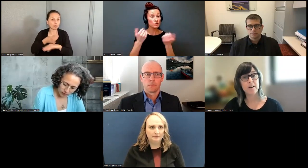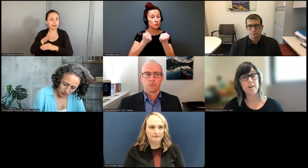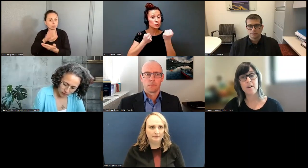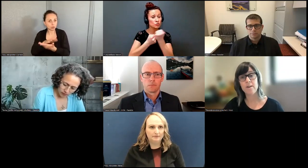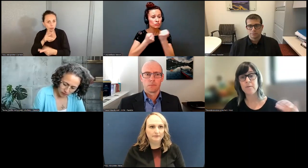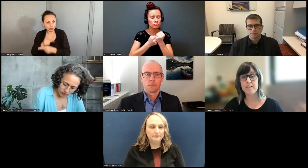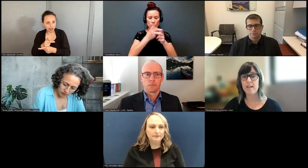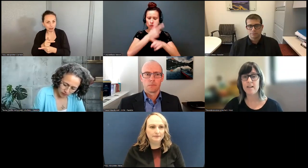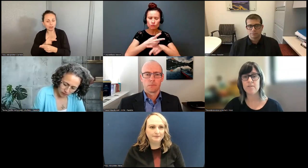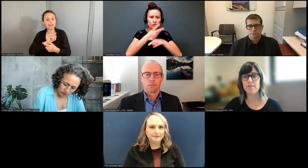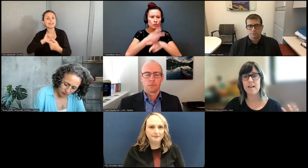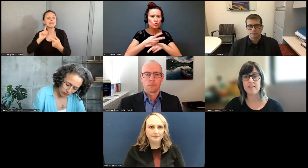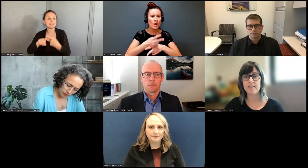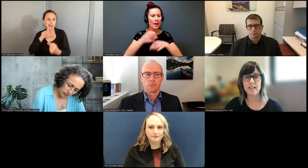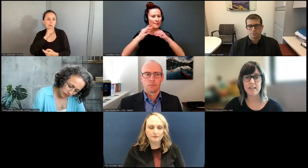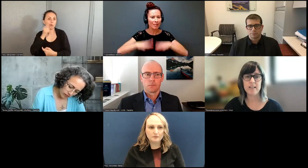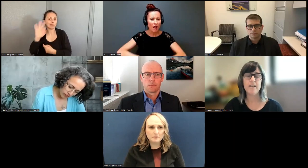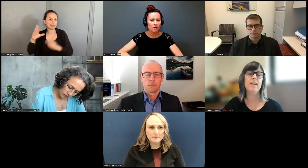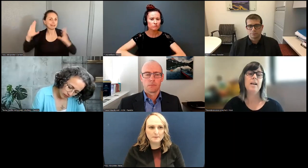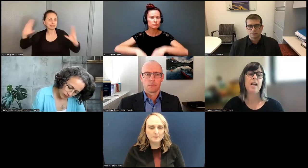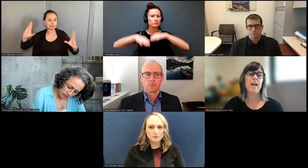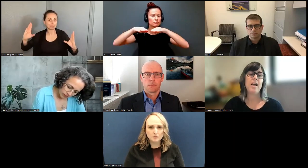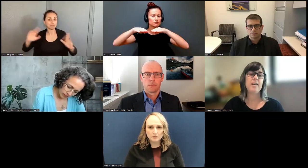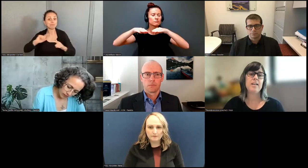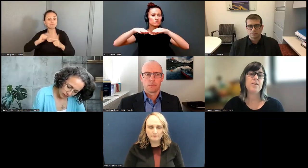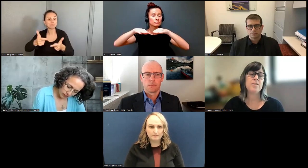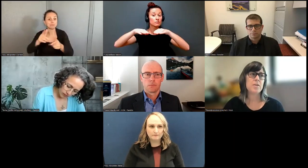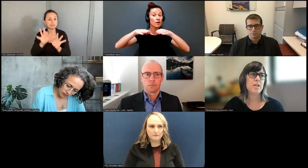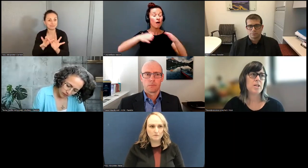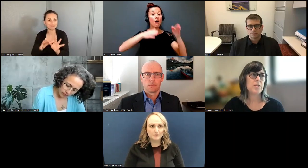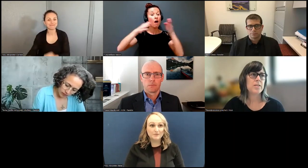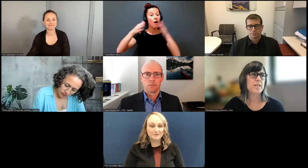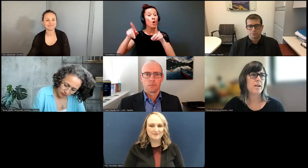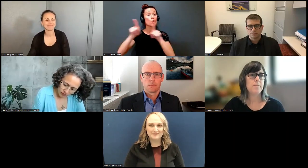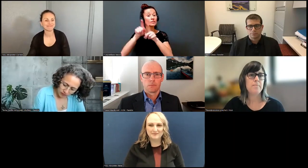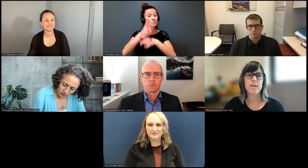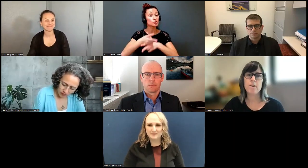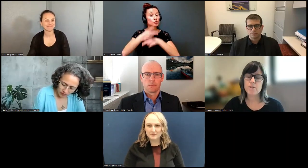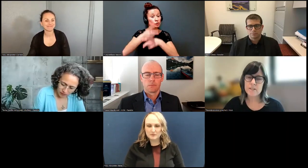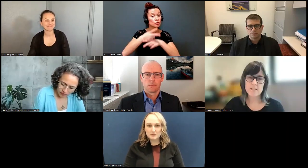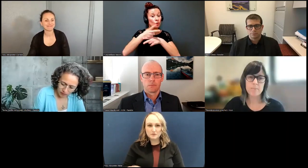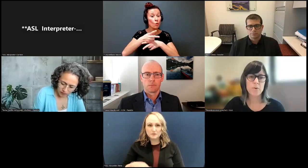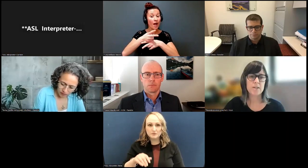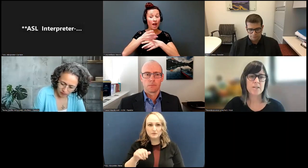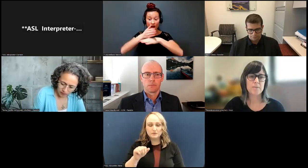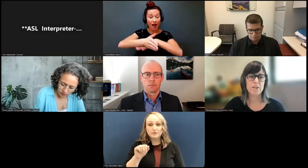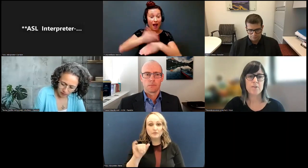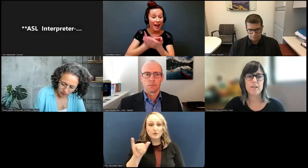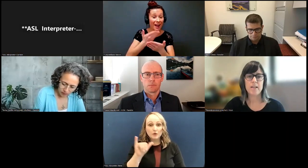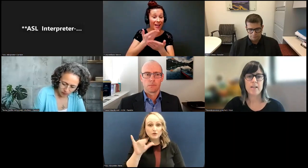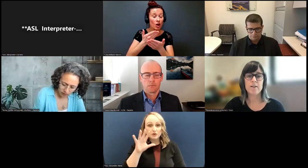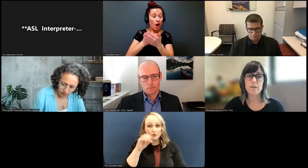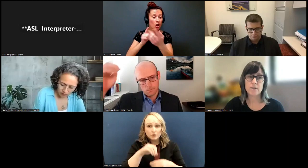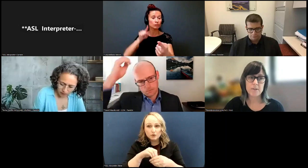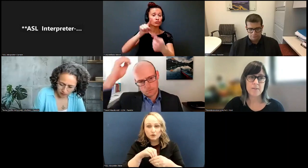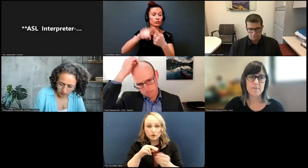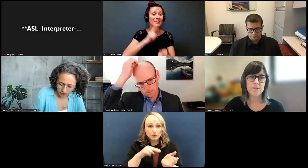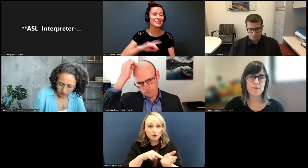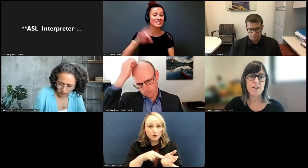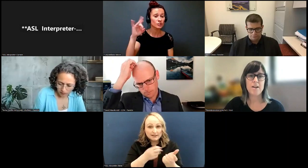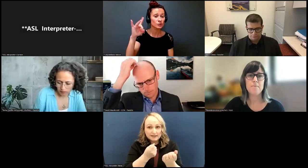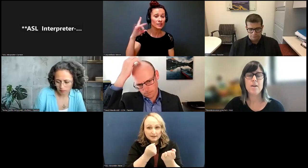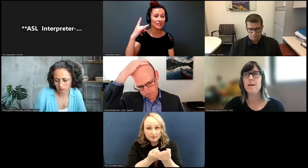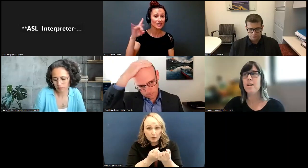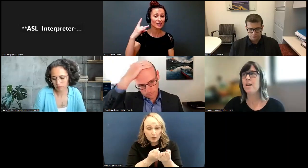school care all the way to the age of 19. And it also includes nursing support. Some children need a nurse with them